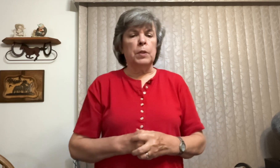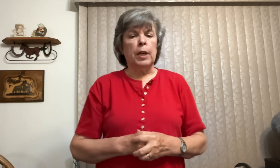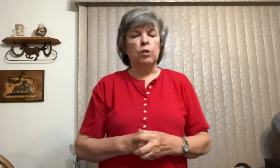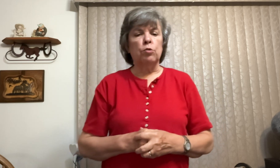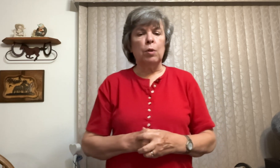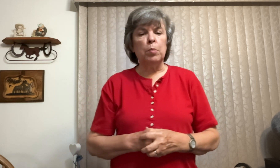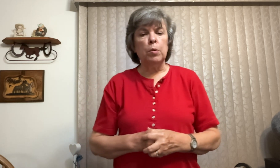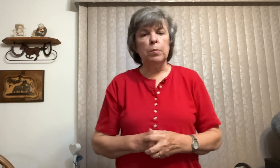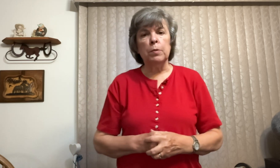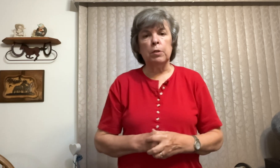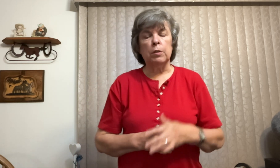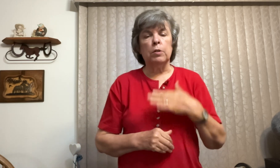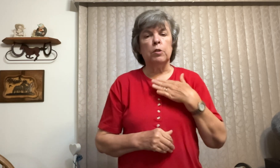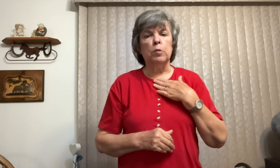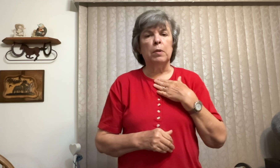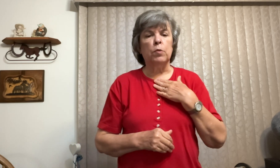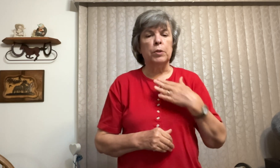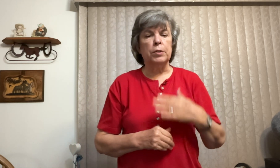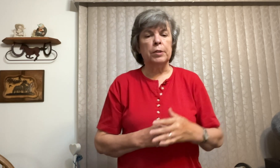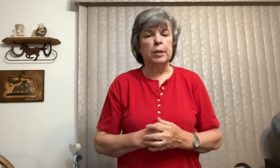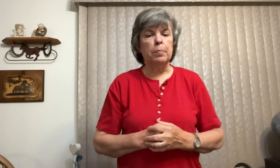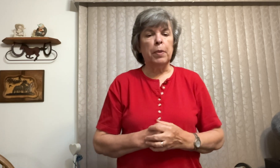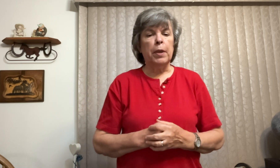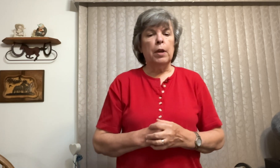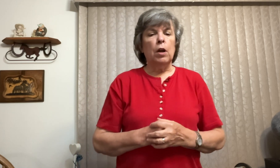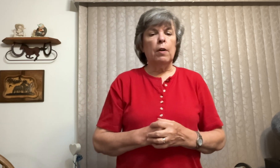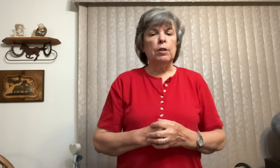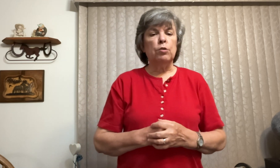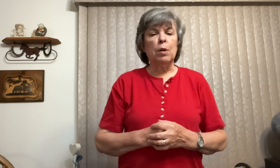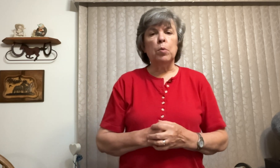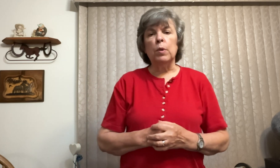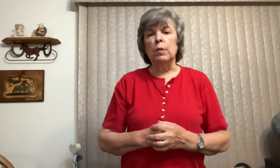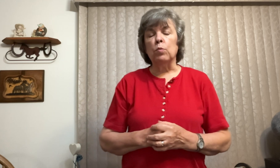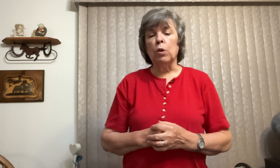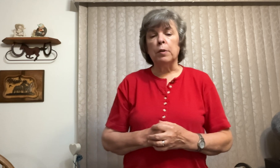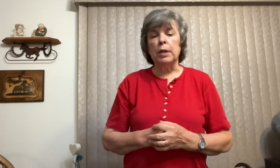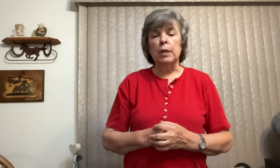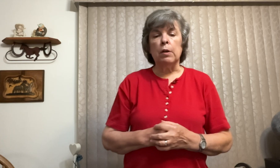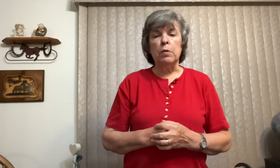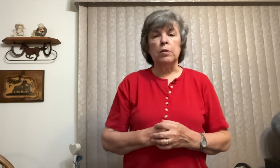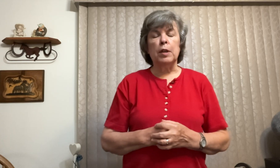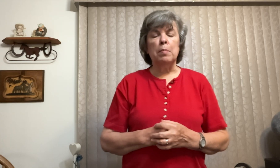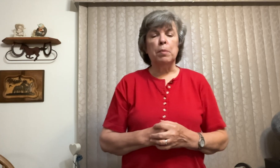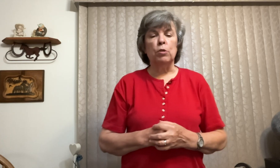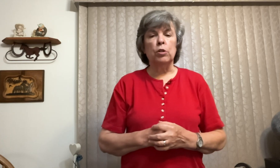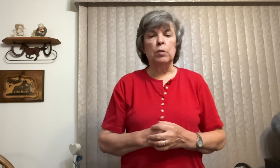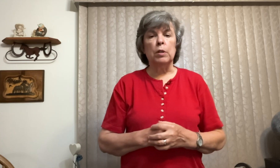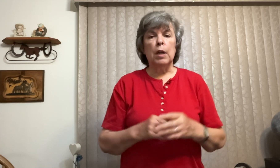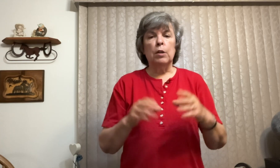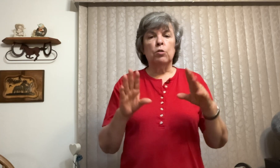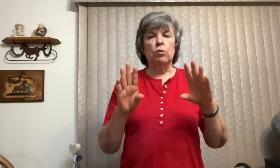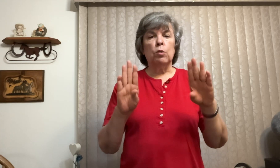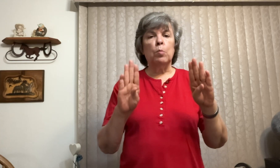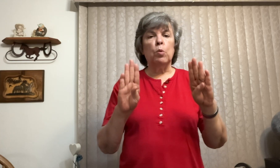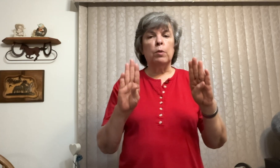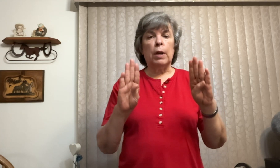Okay, trouble, excuse my voice today. All right, trouble and worry are the same motion. Trouble I do